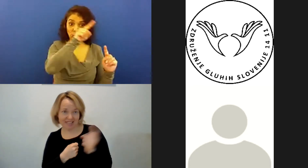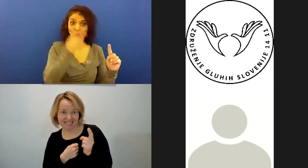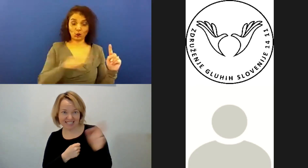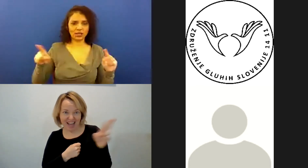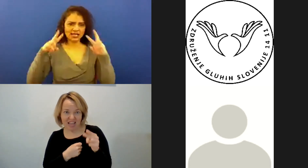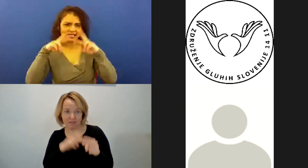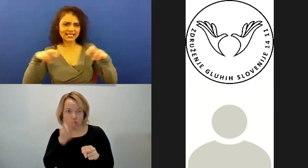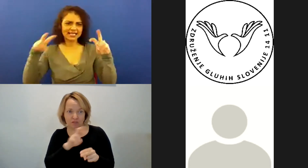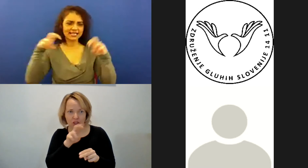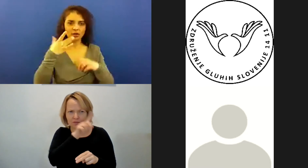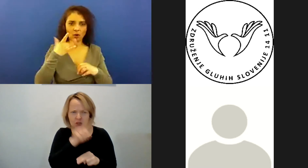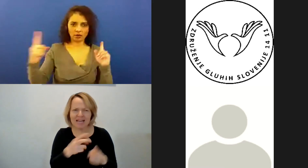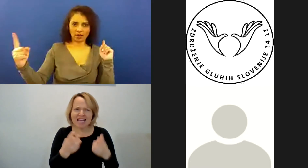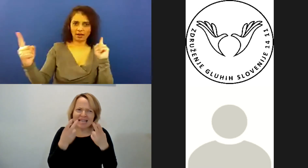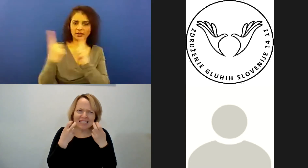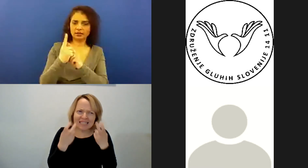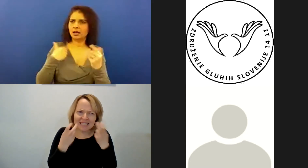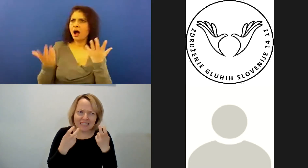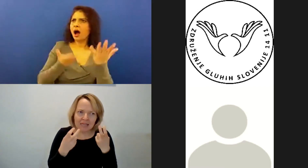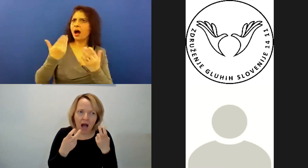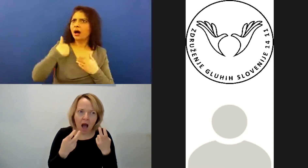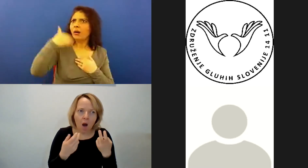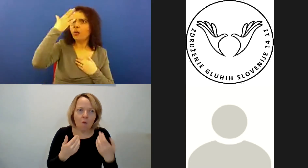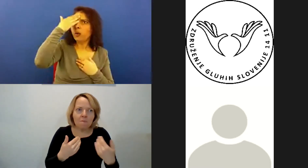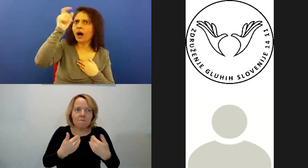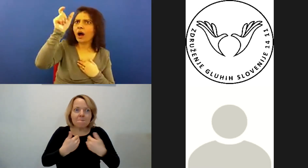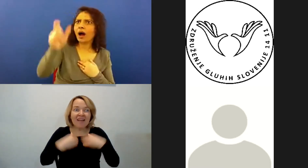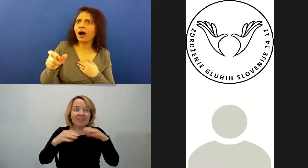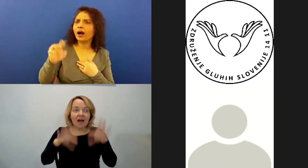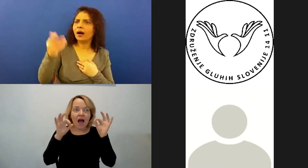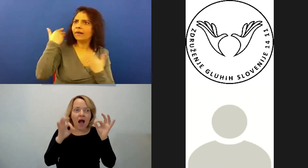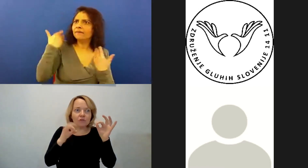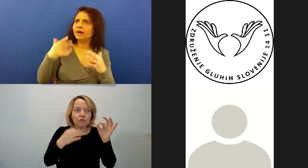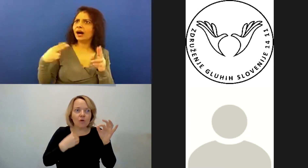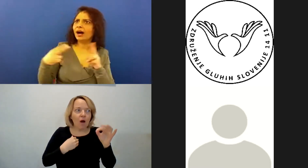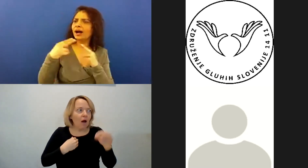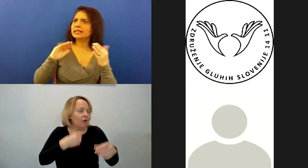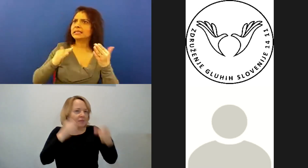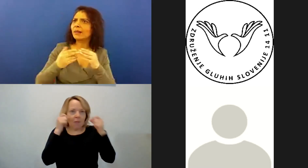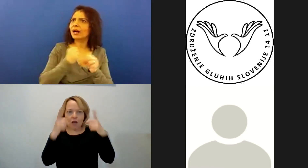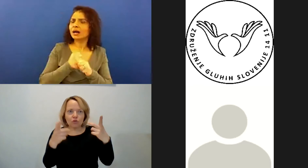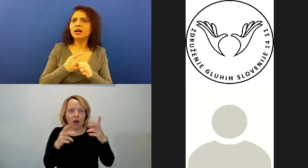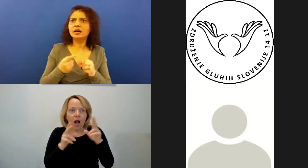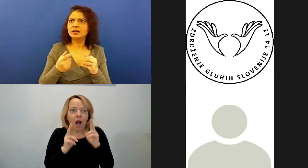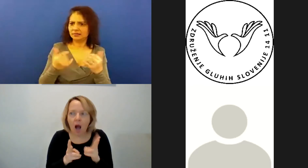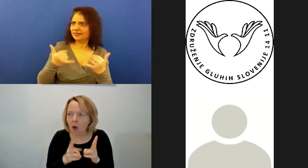jumped in his car, drove to Switzerland, to Zurich, went looking for me.